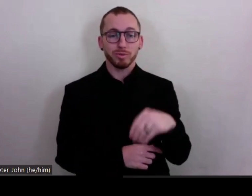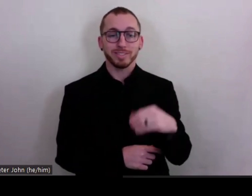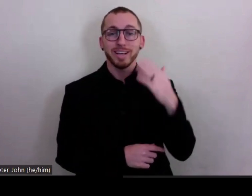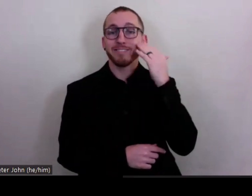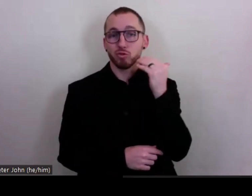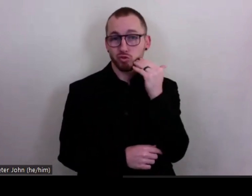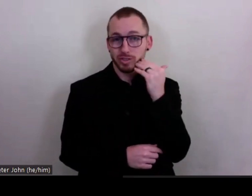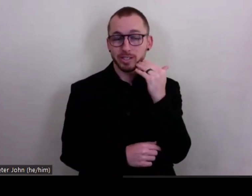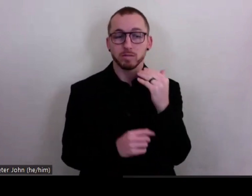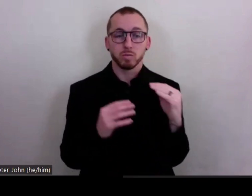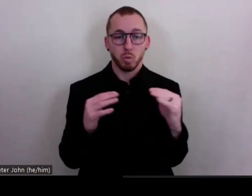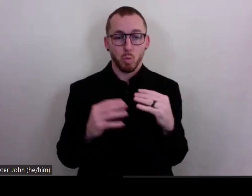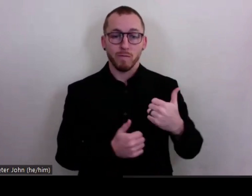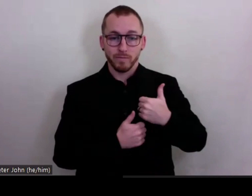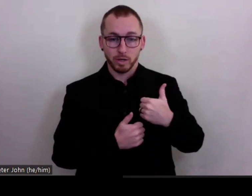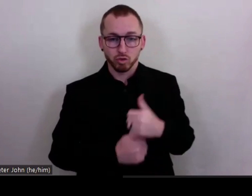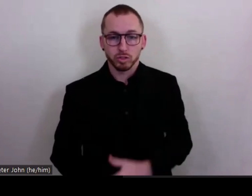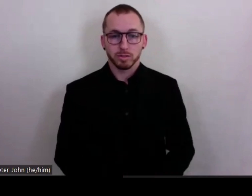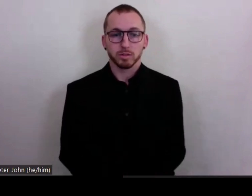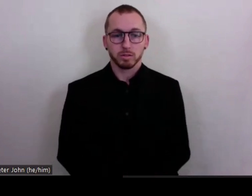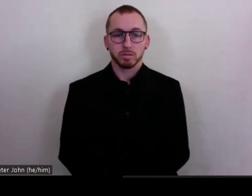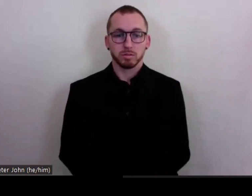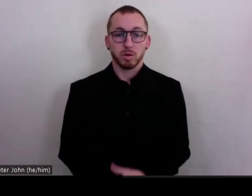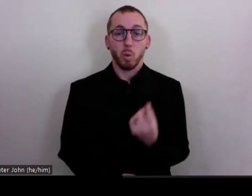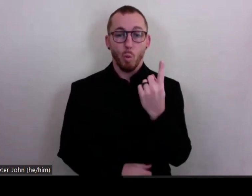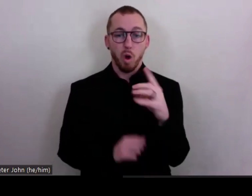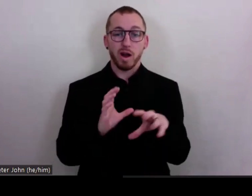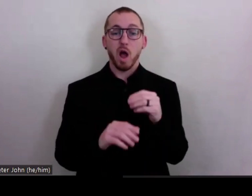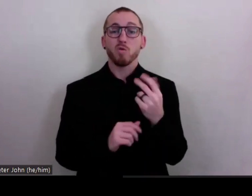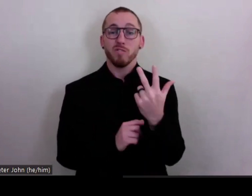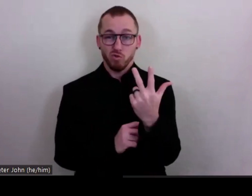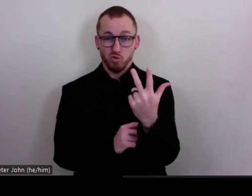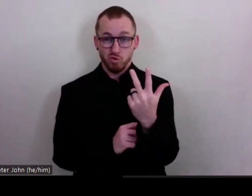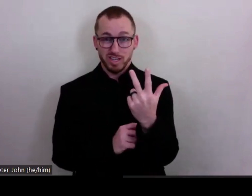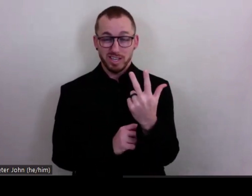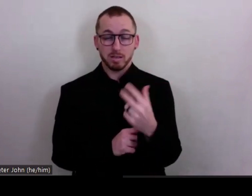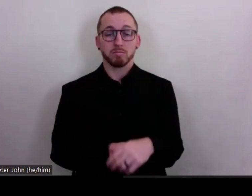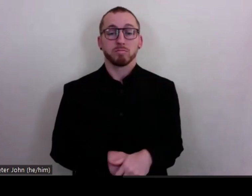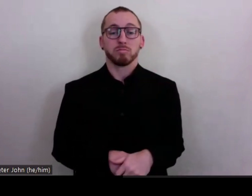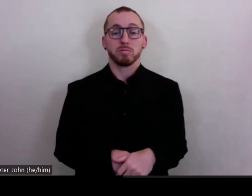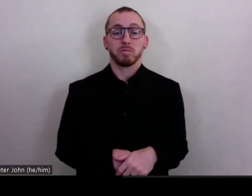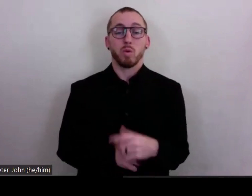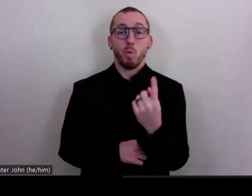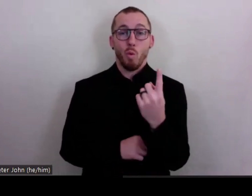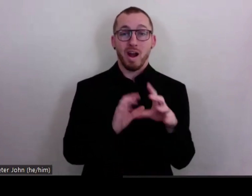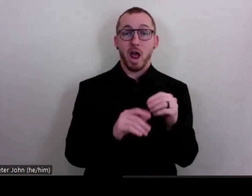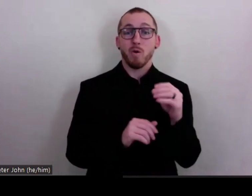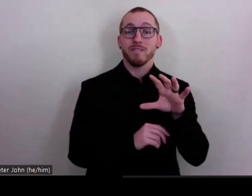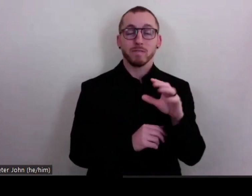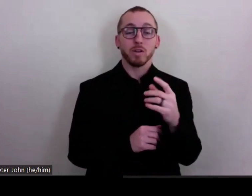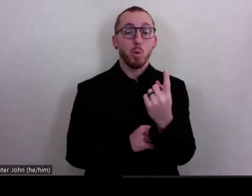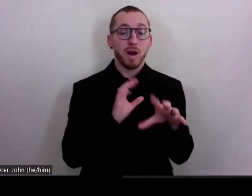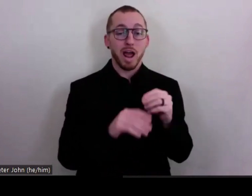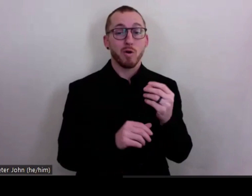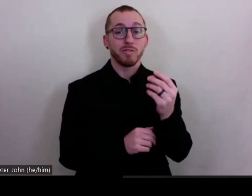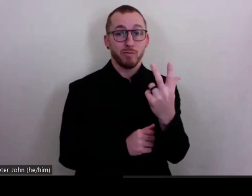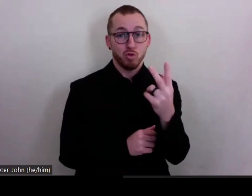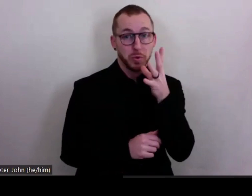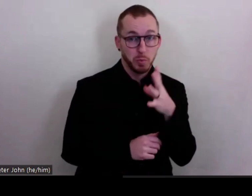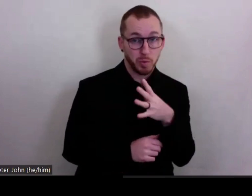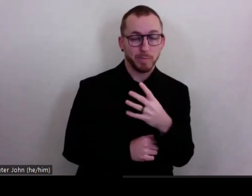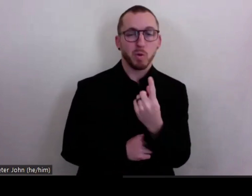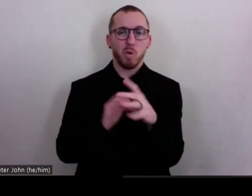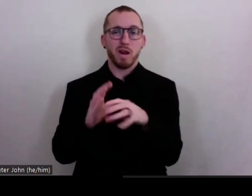like to highlight that these numbers are probably underreported. I don't want to say probably, they are.